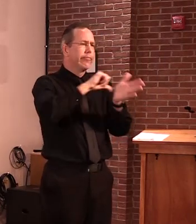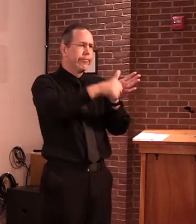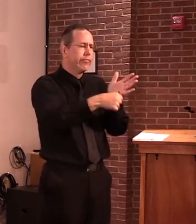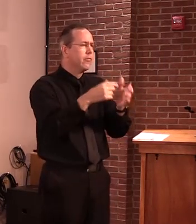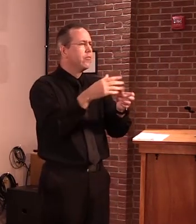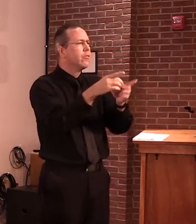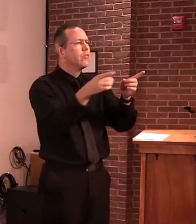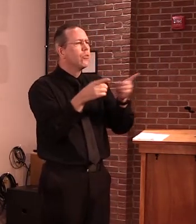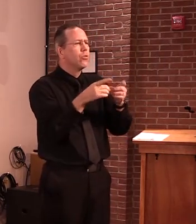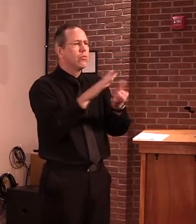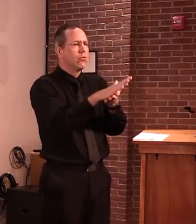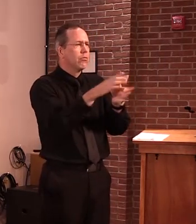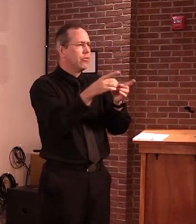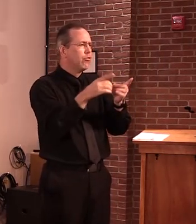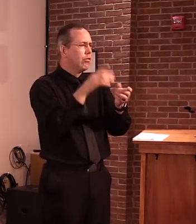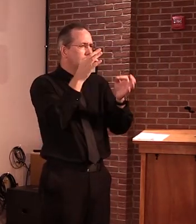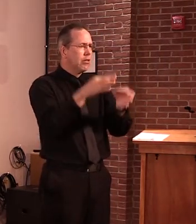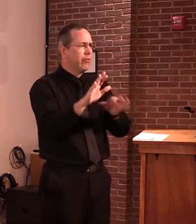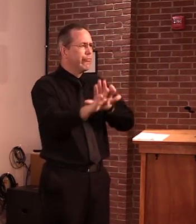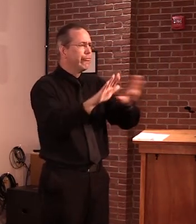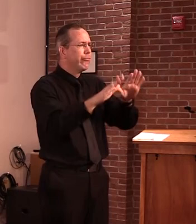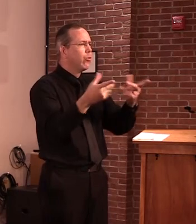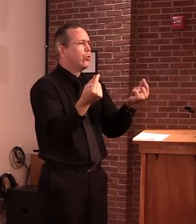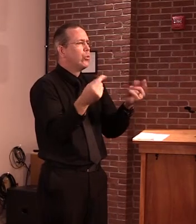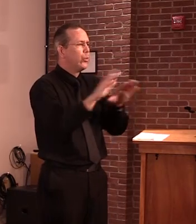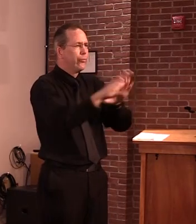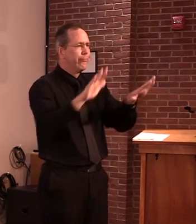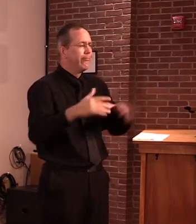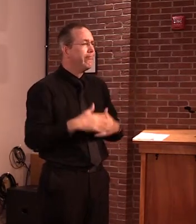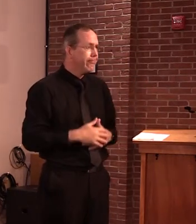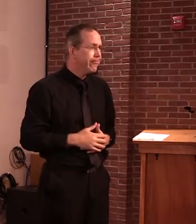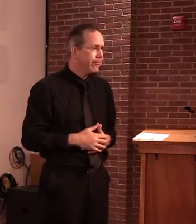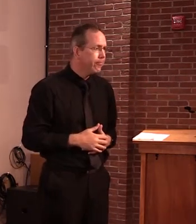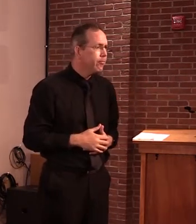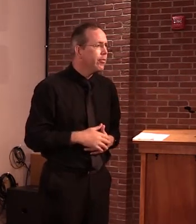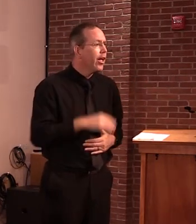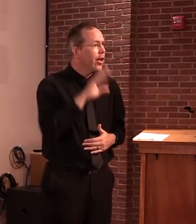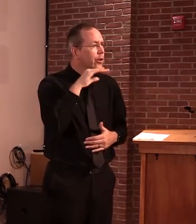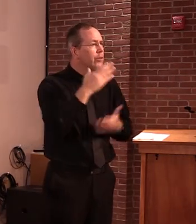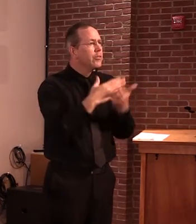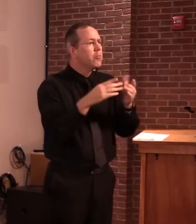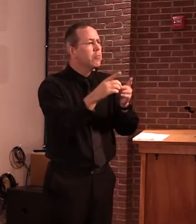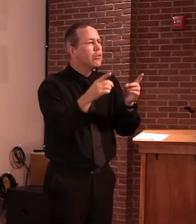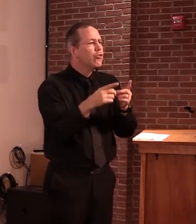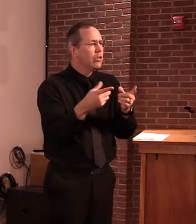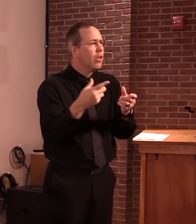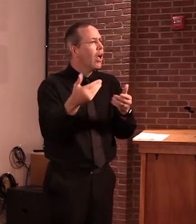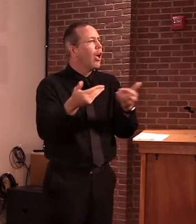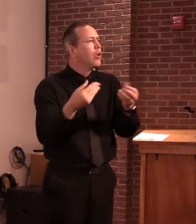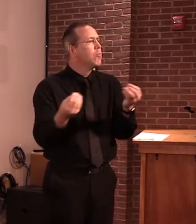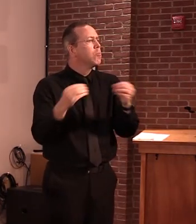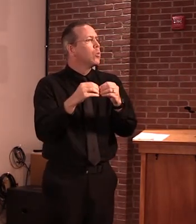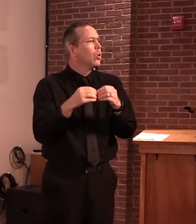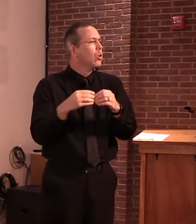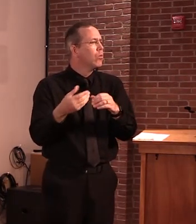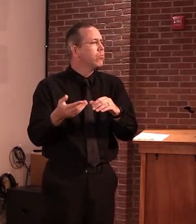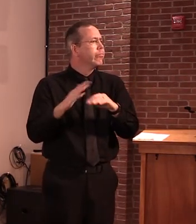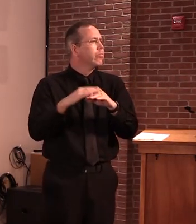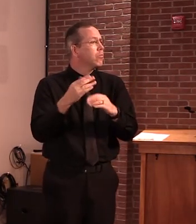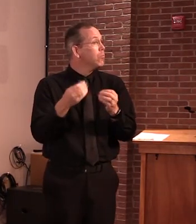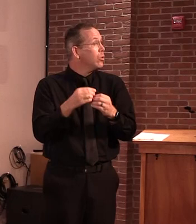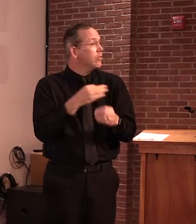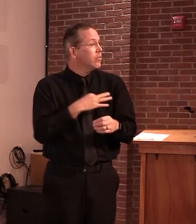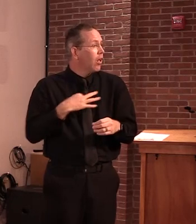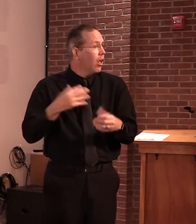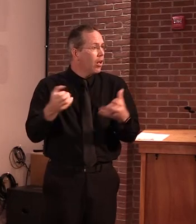their services. I know some districts, for example, are hiring additional staff to implement the safe and healthy checks for